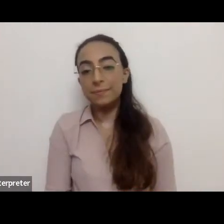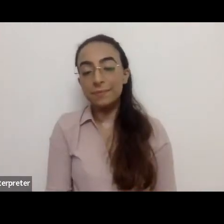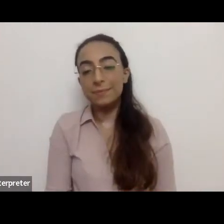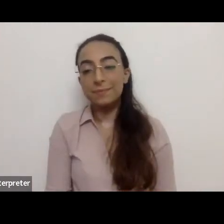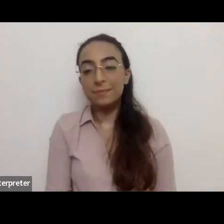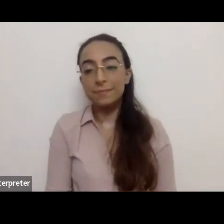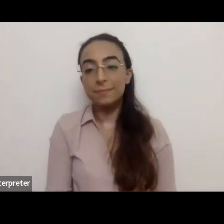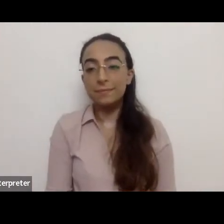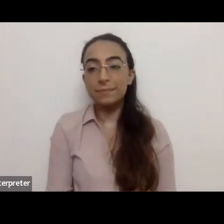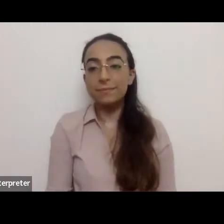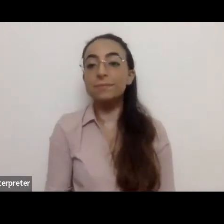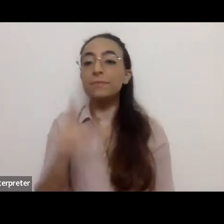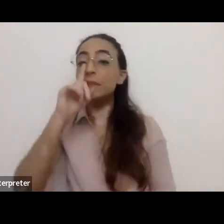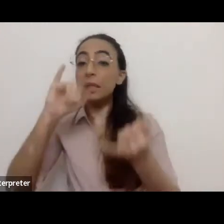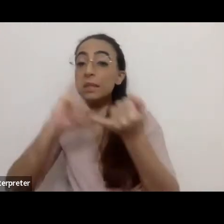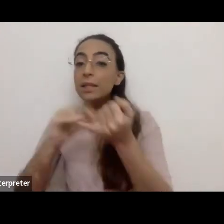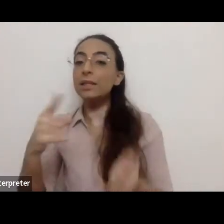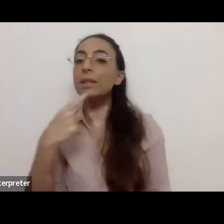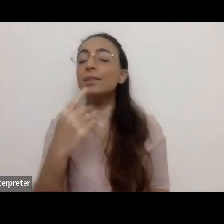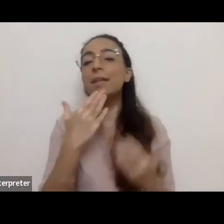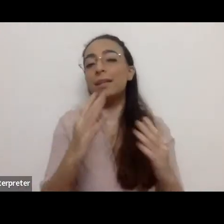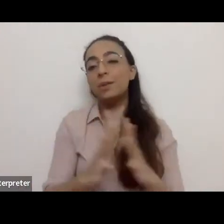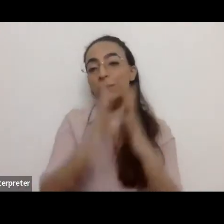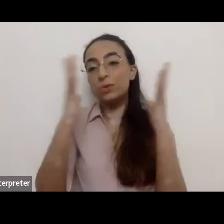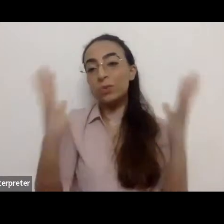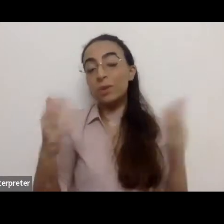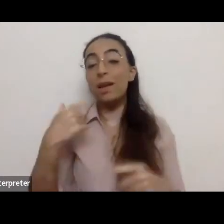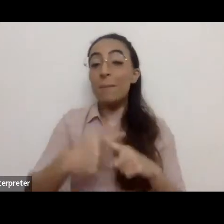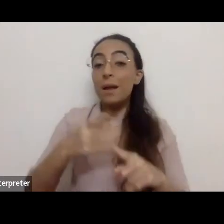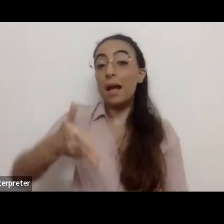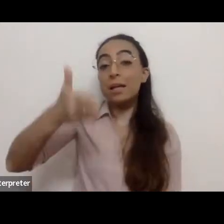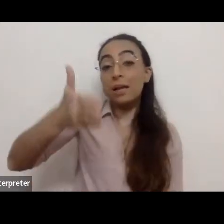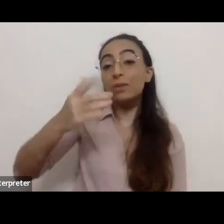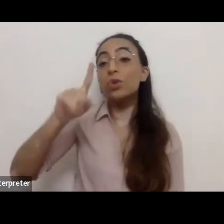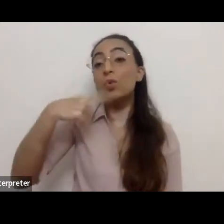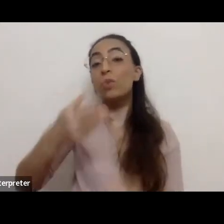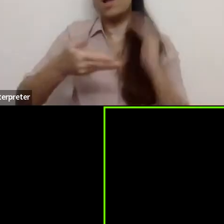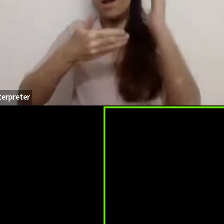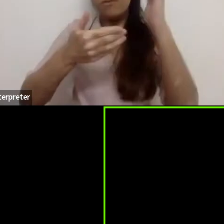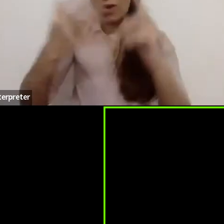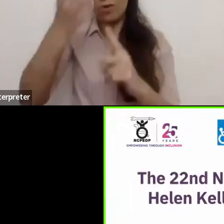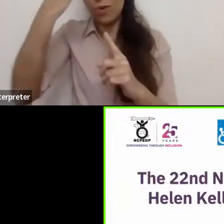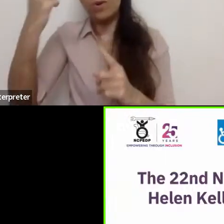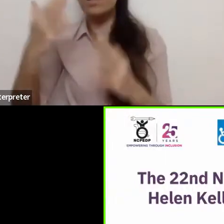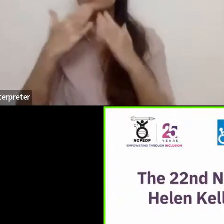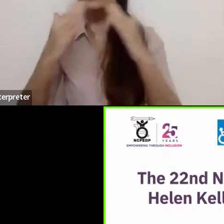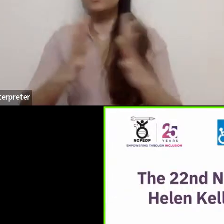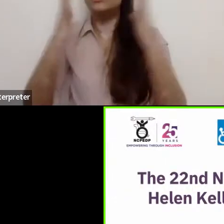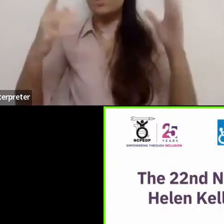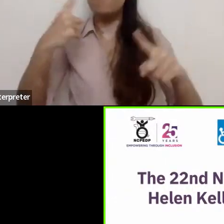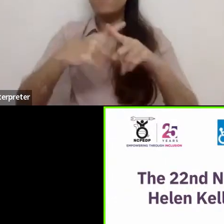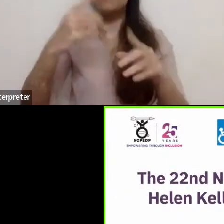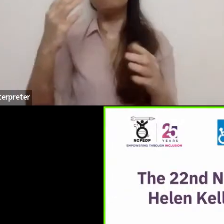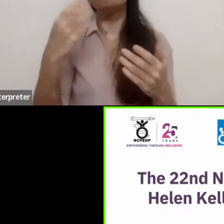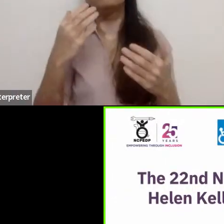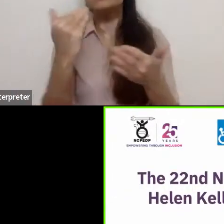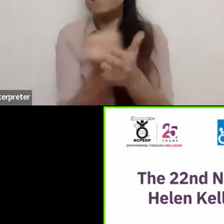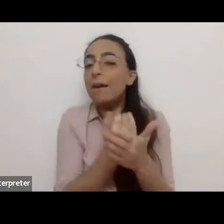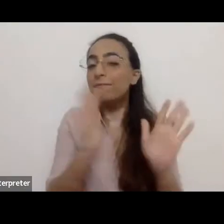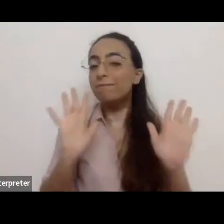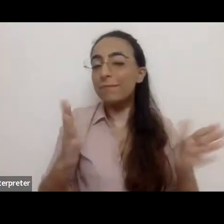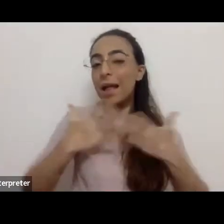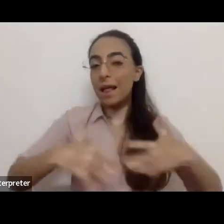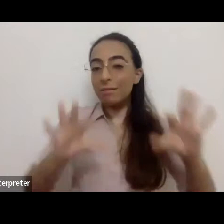Thank you. Thank you very much. Congratulations to all the awardees, and stay safe, stay healthy. We can beat